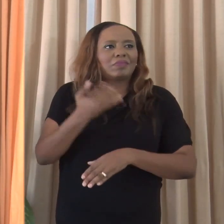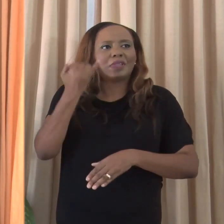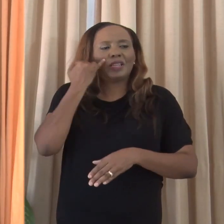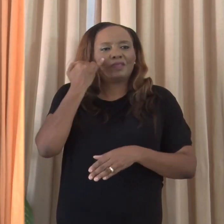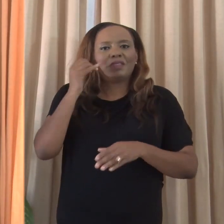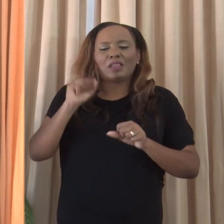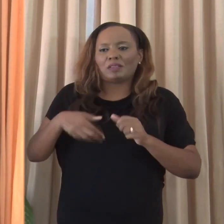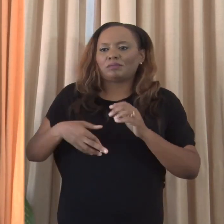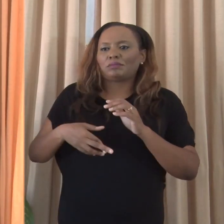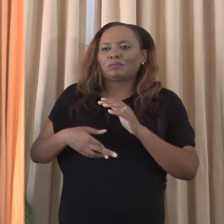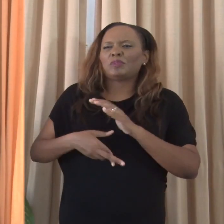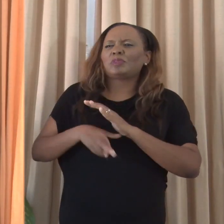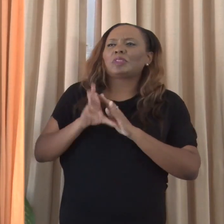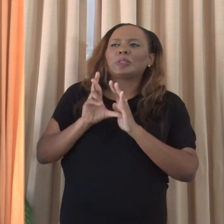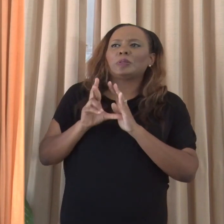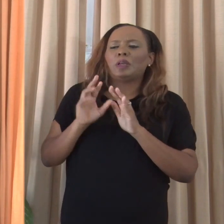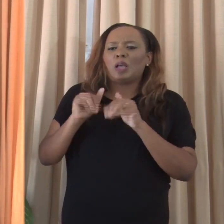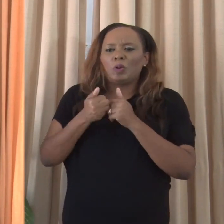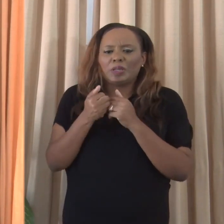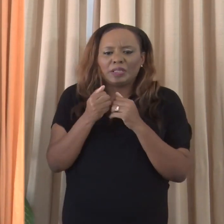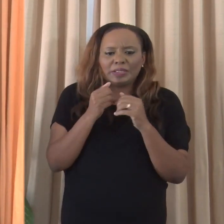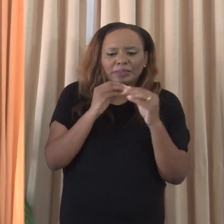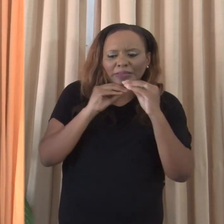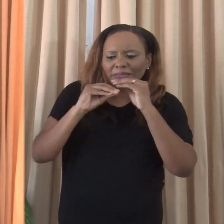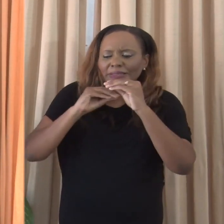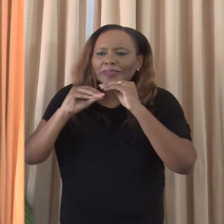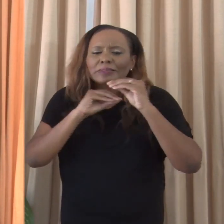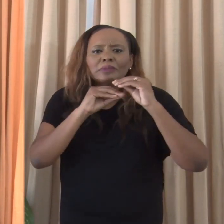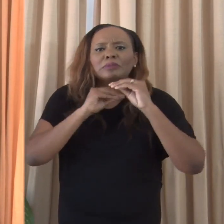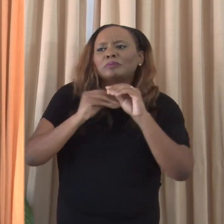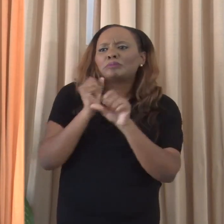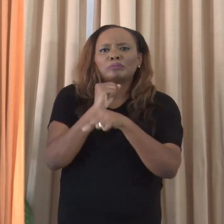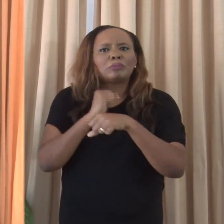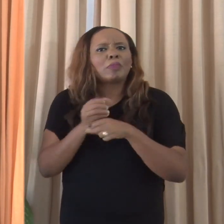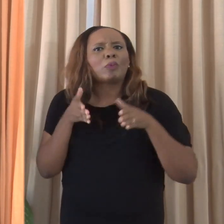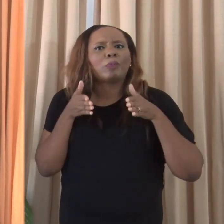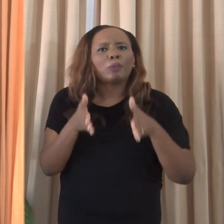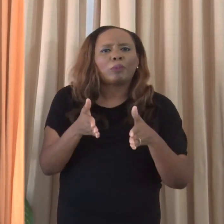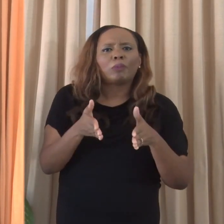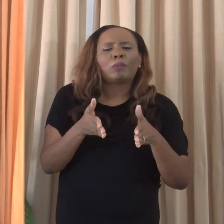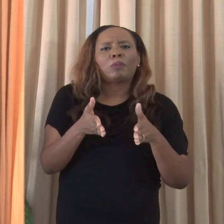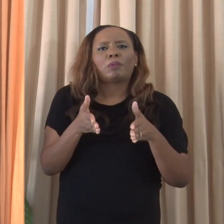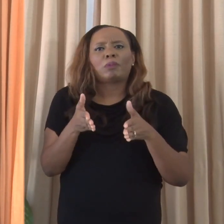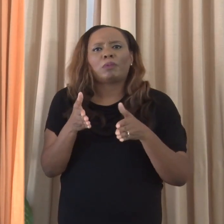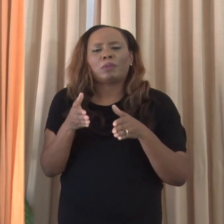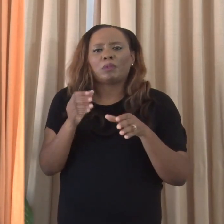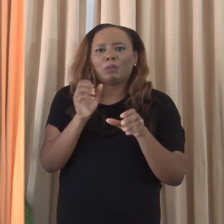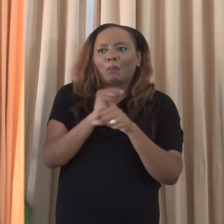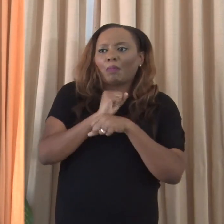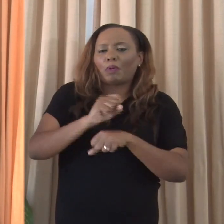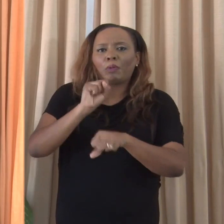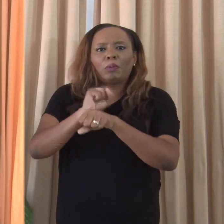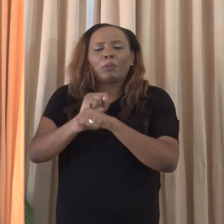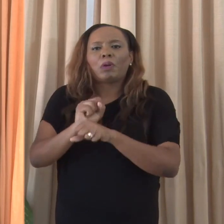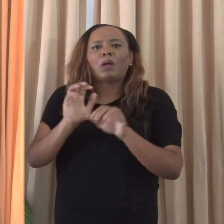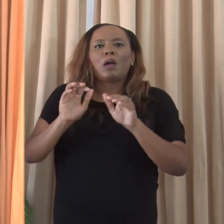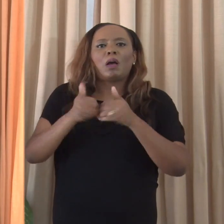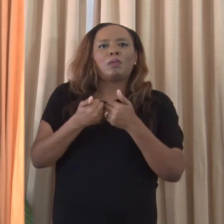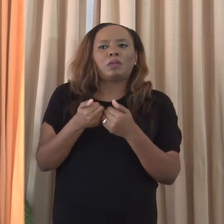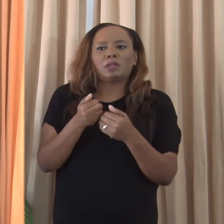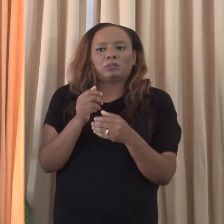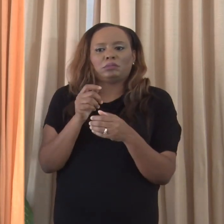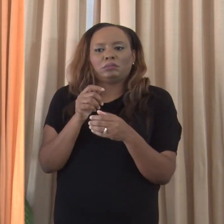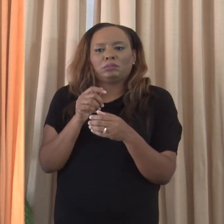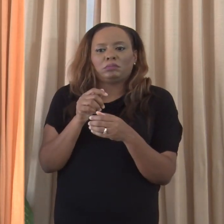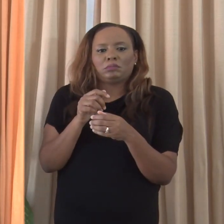things that we did and have done in the past, and to try to find a way of doing them better, and to find ways of reinvesting into the industry, then